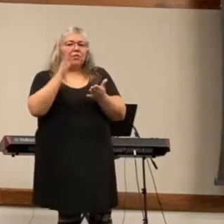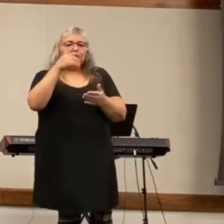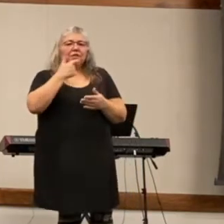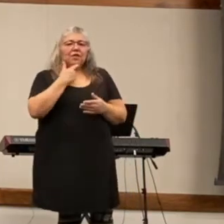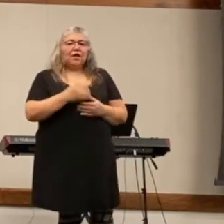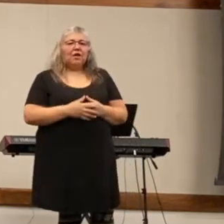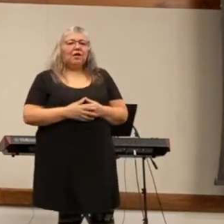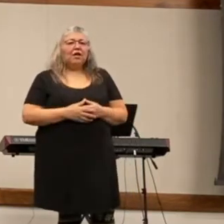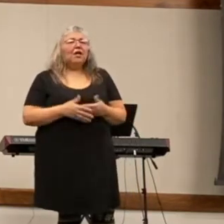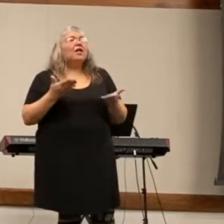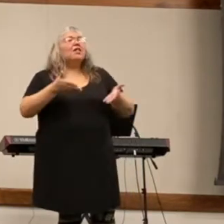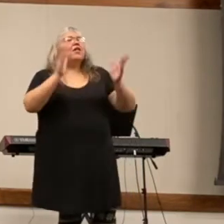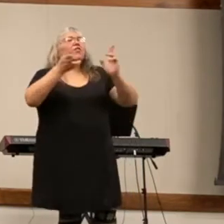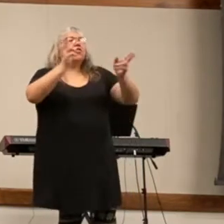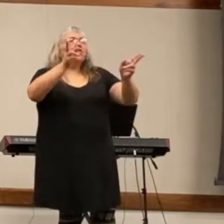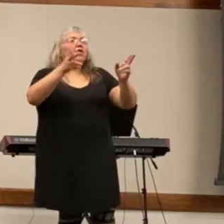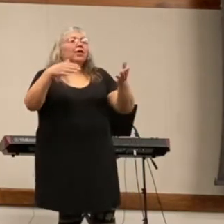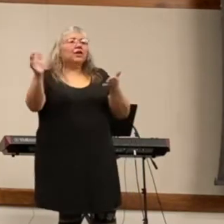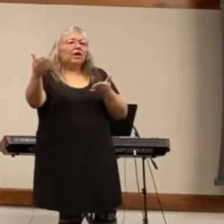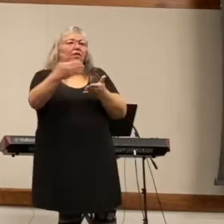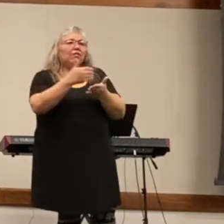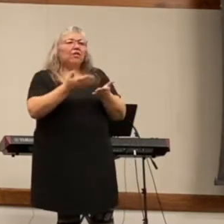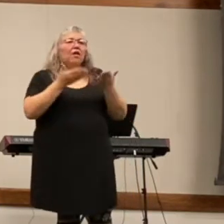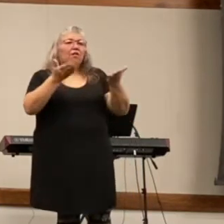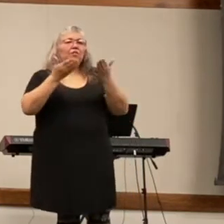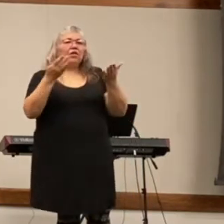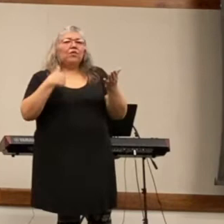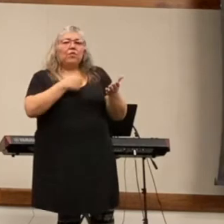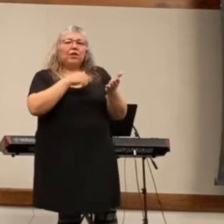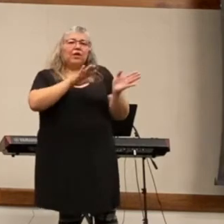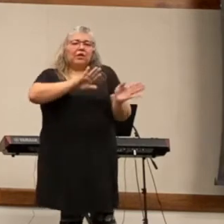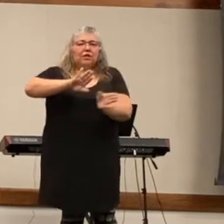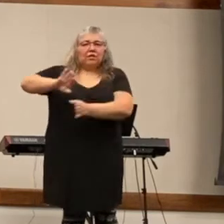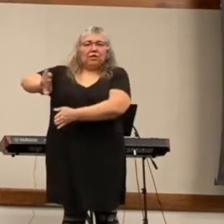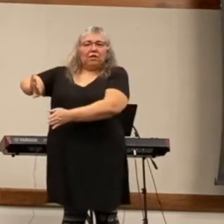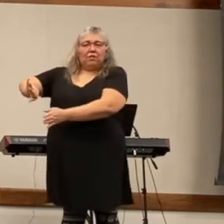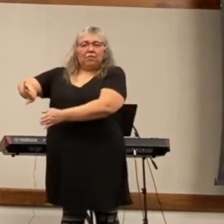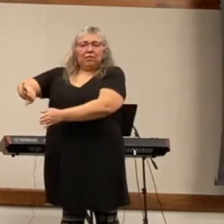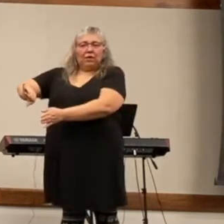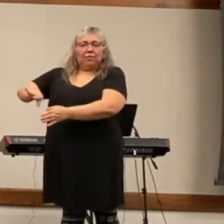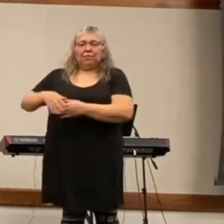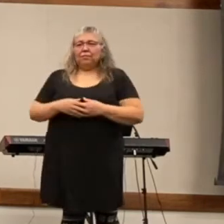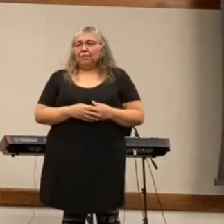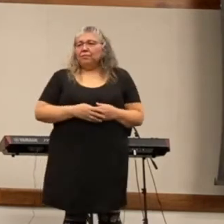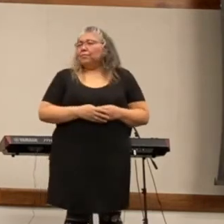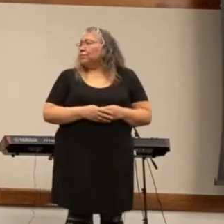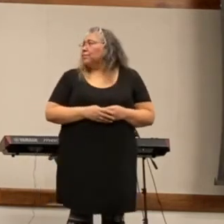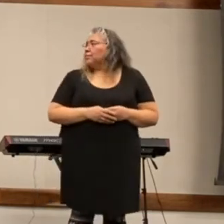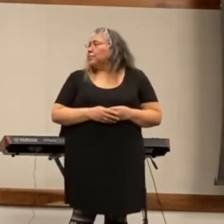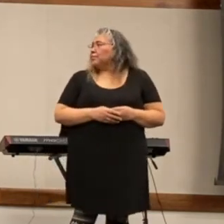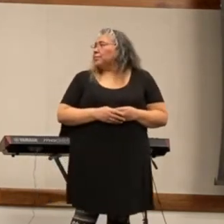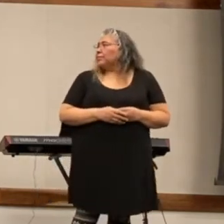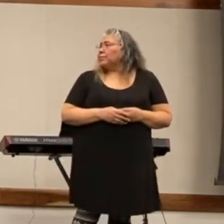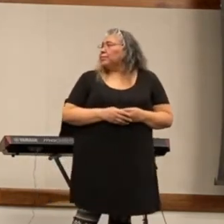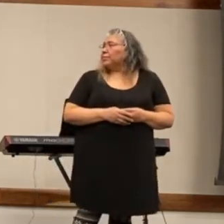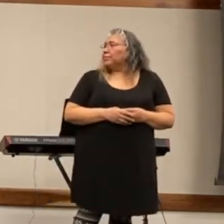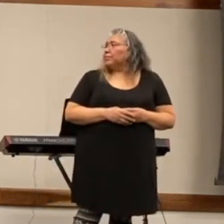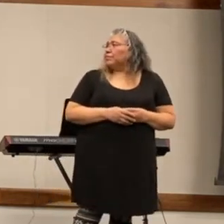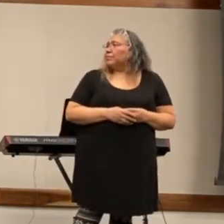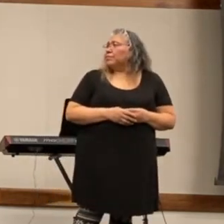say, let's hurry up and gather the tithes and offerings so we can get this out of the way.